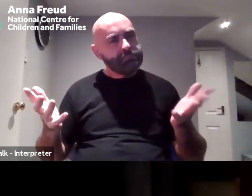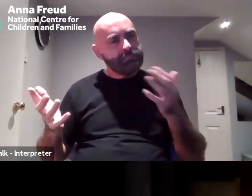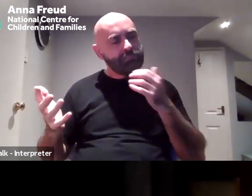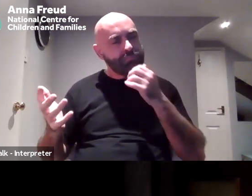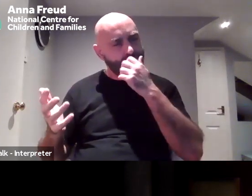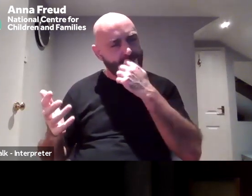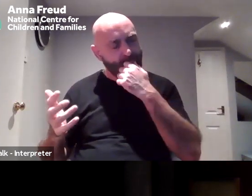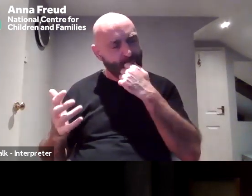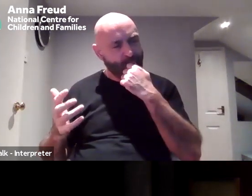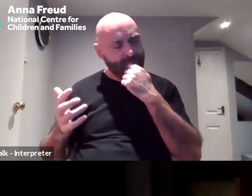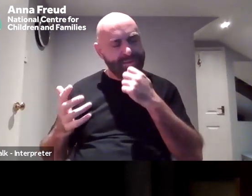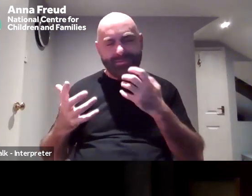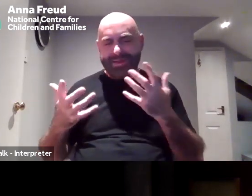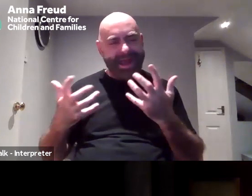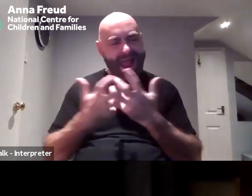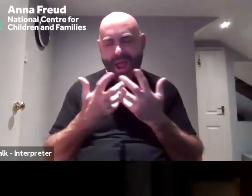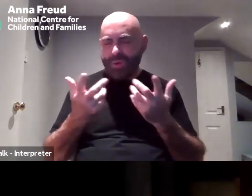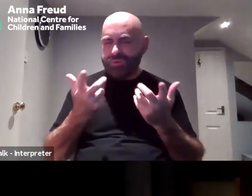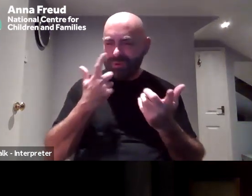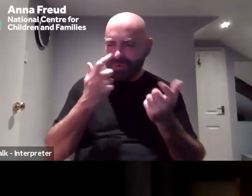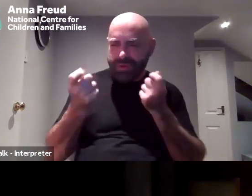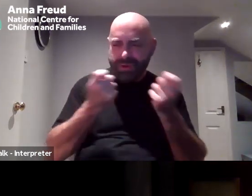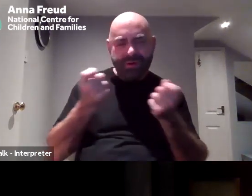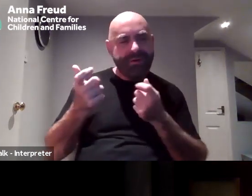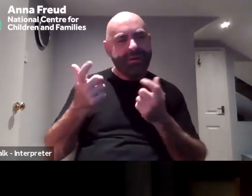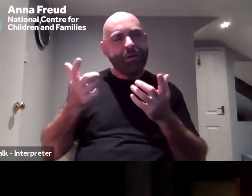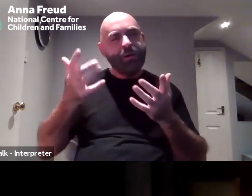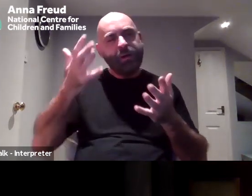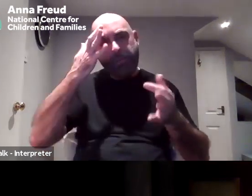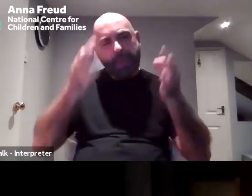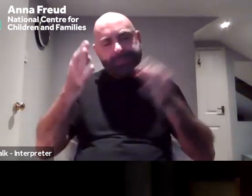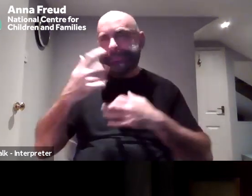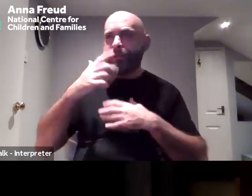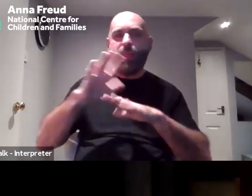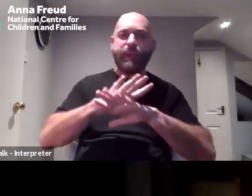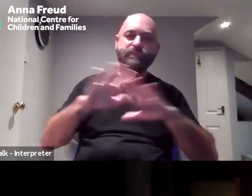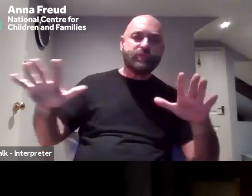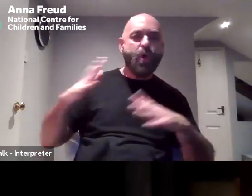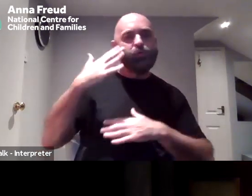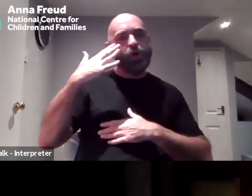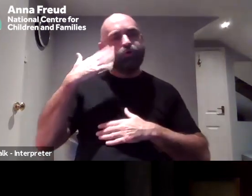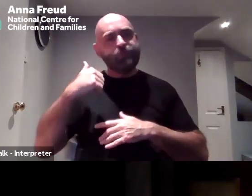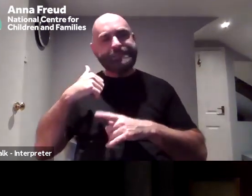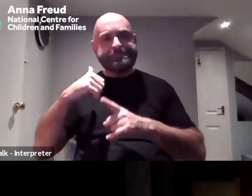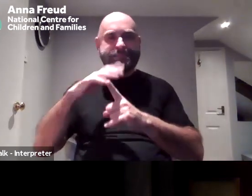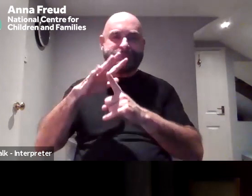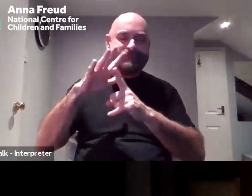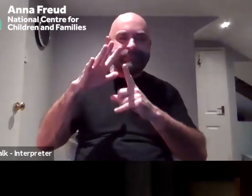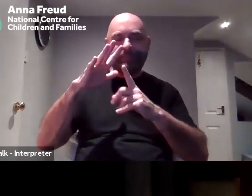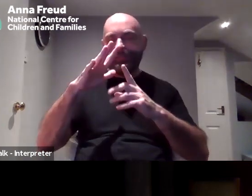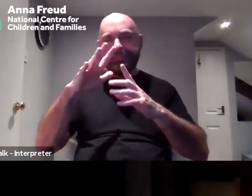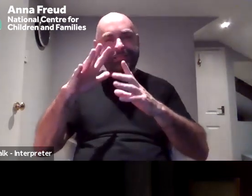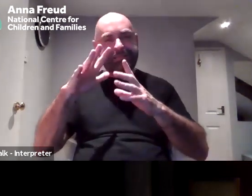How do we deal with the reality of a politics that denies racial structuralism as a determinant